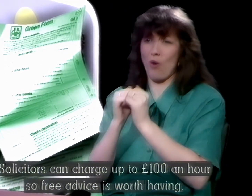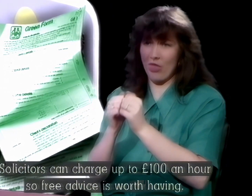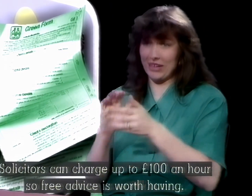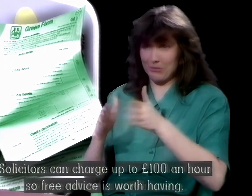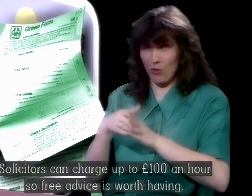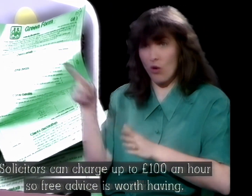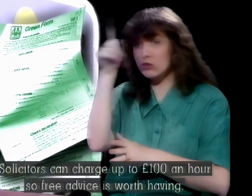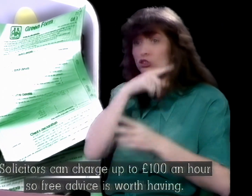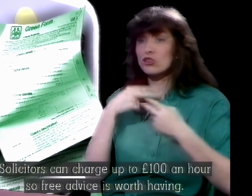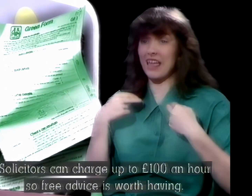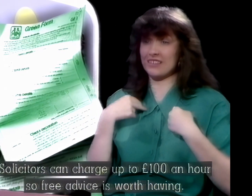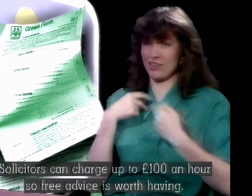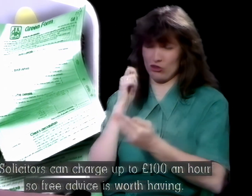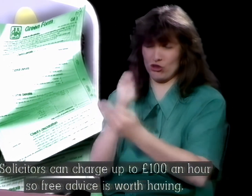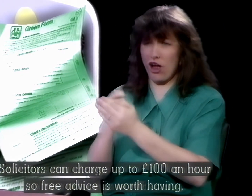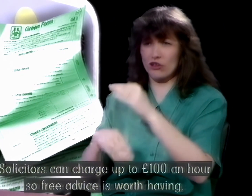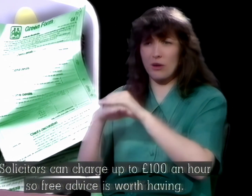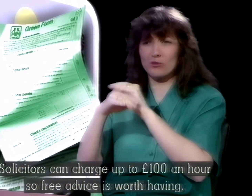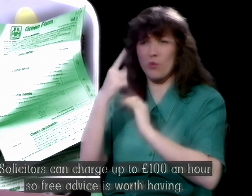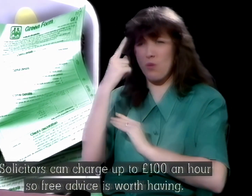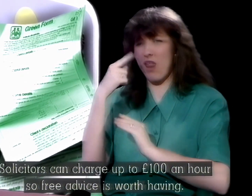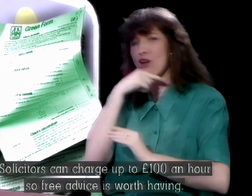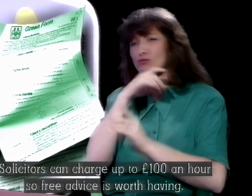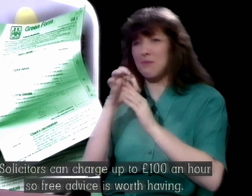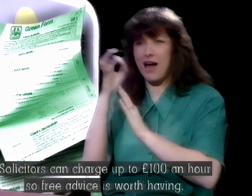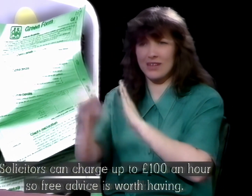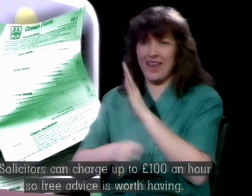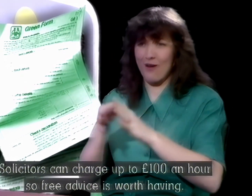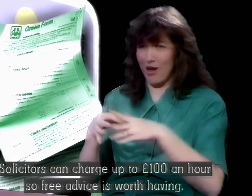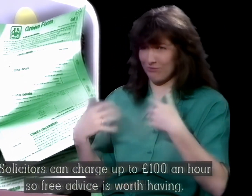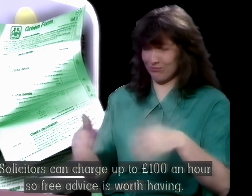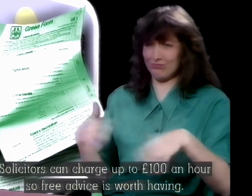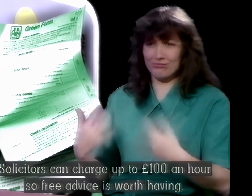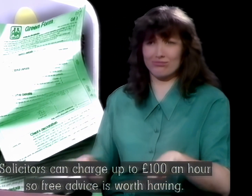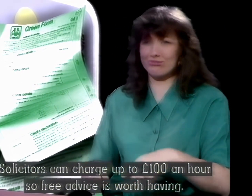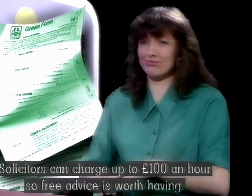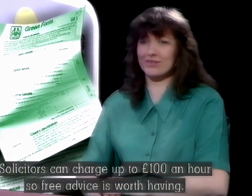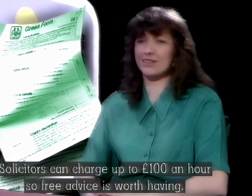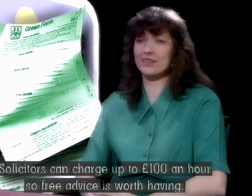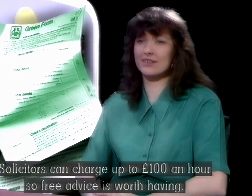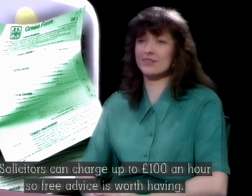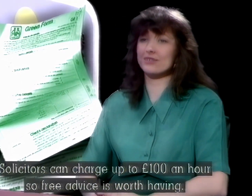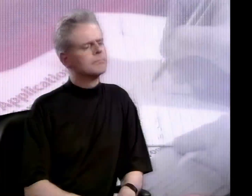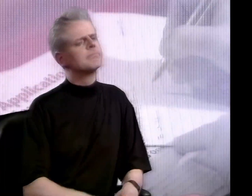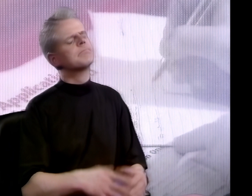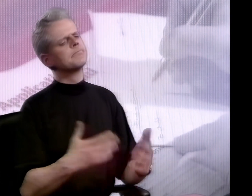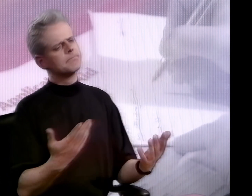can charge anything up to £100 an hour, so free advice is worth having.